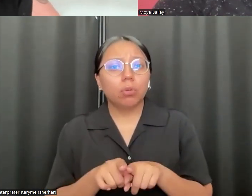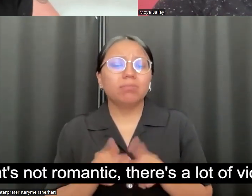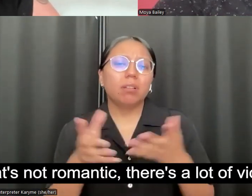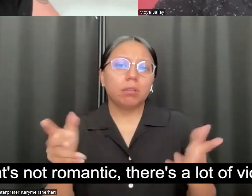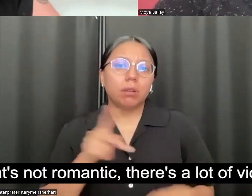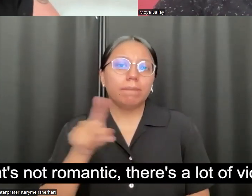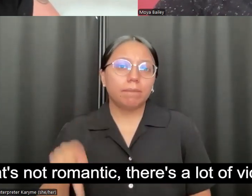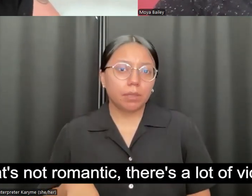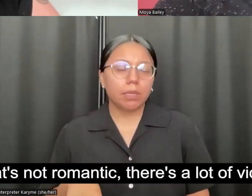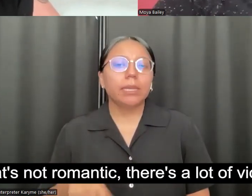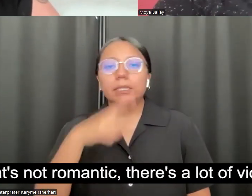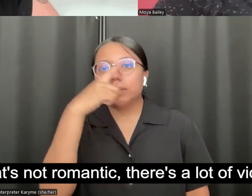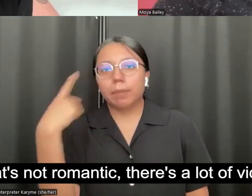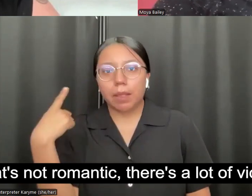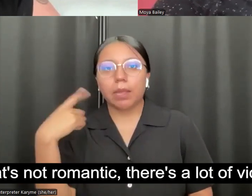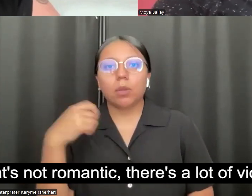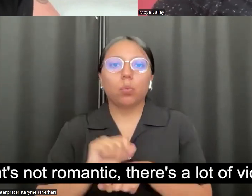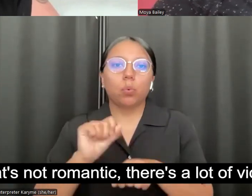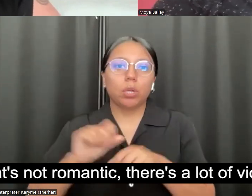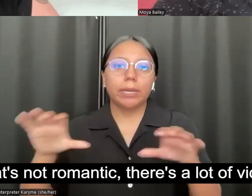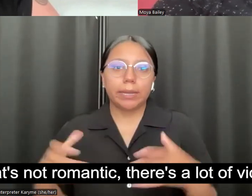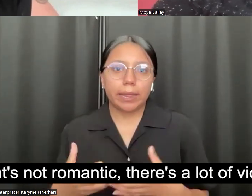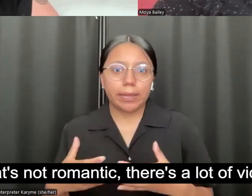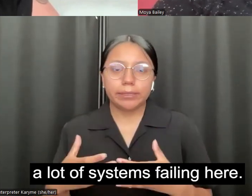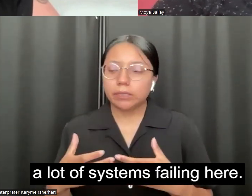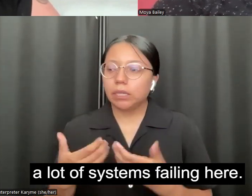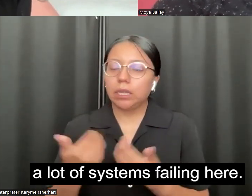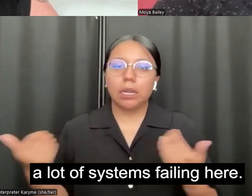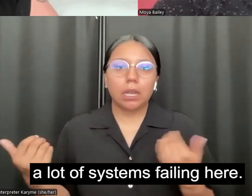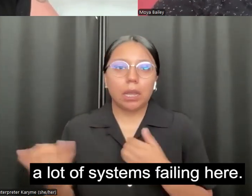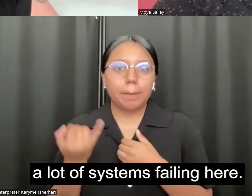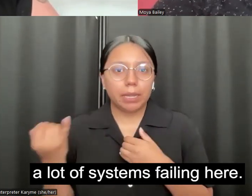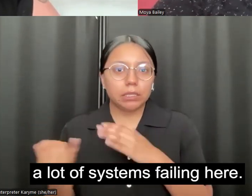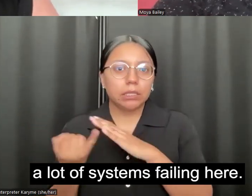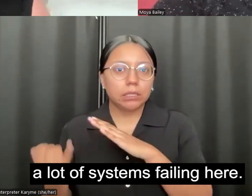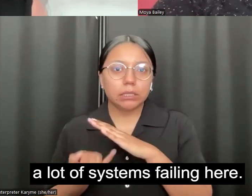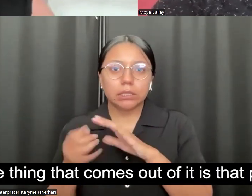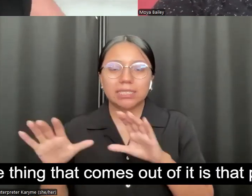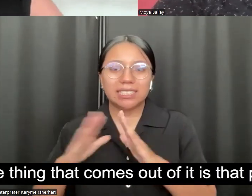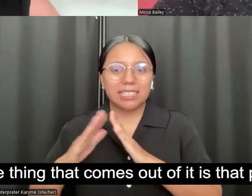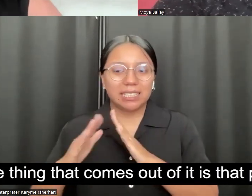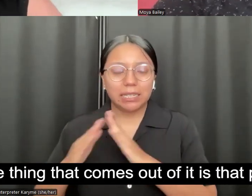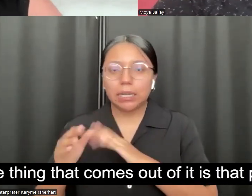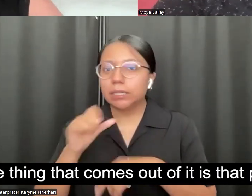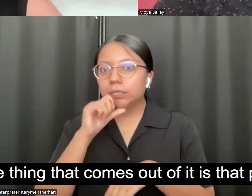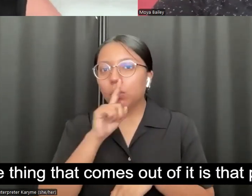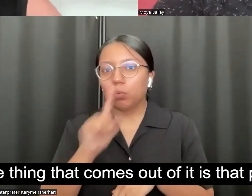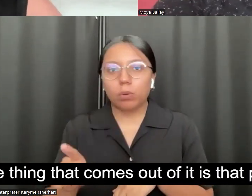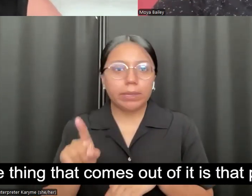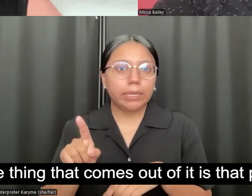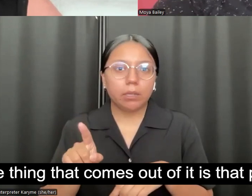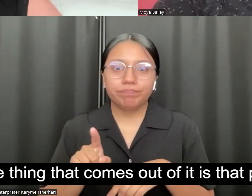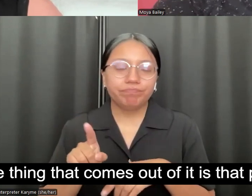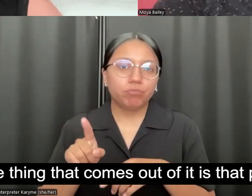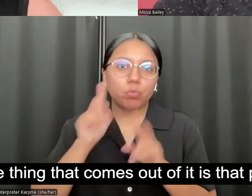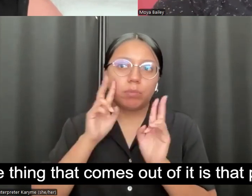poor abandoned city, and that's not romantic. Like there's a lot of violence and a lot of systems failing here. And then the thing that comes out of it